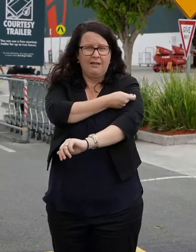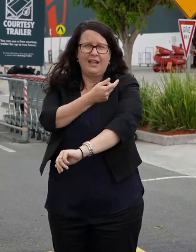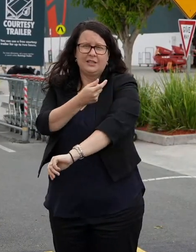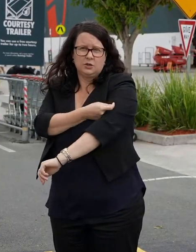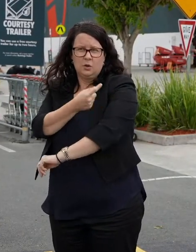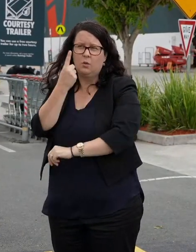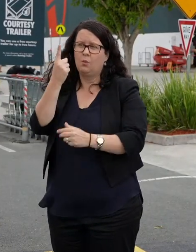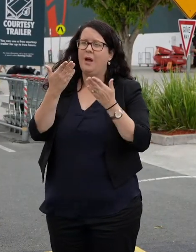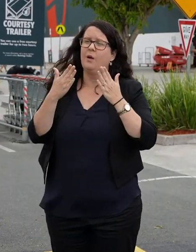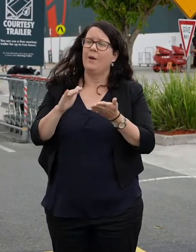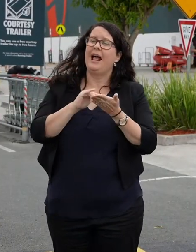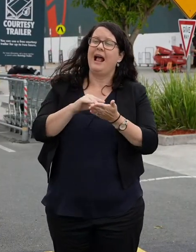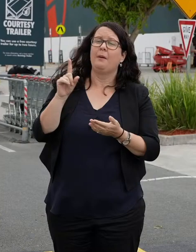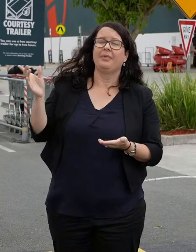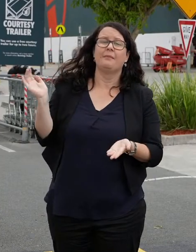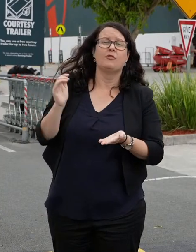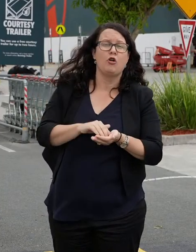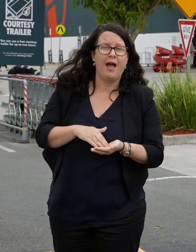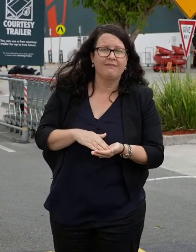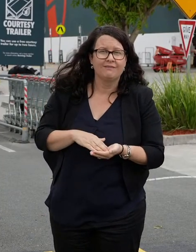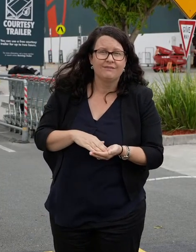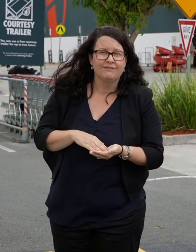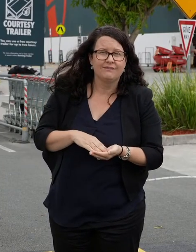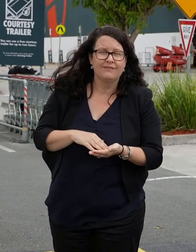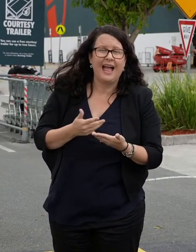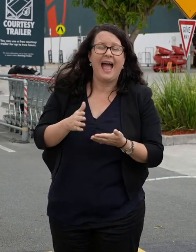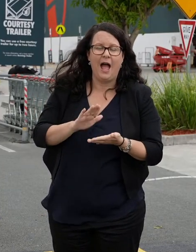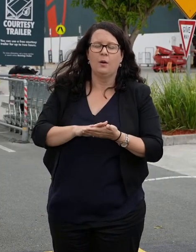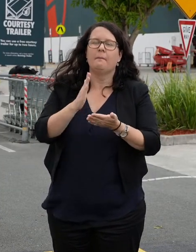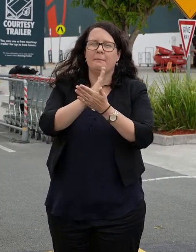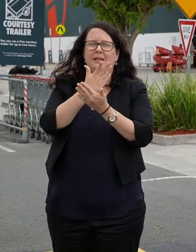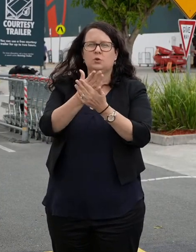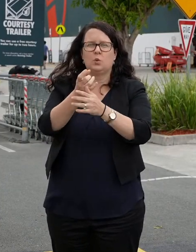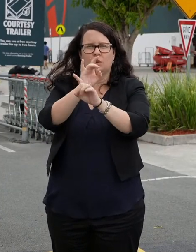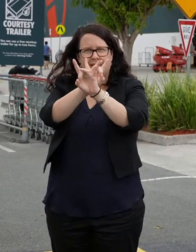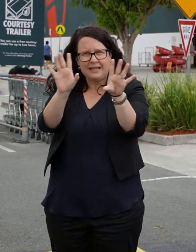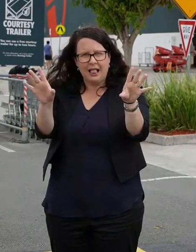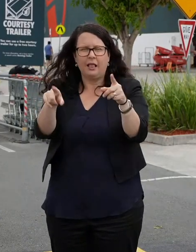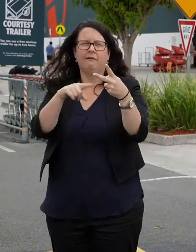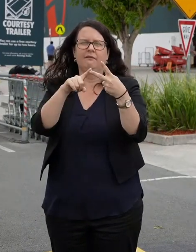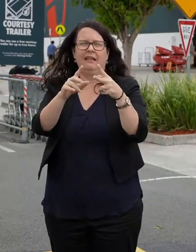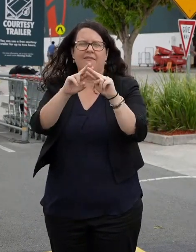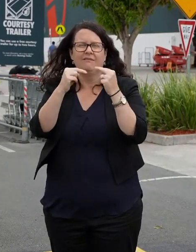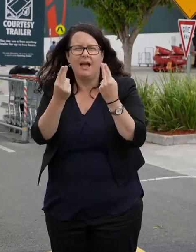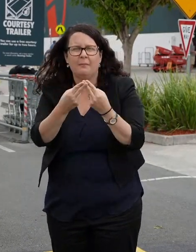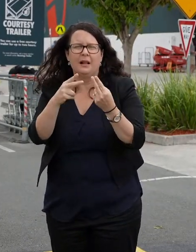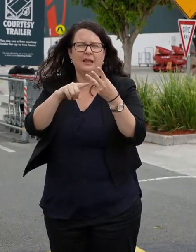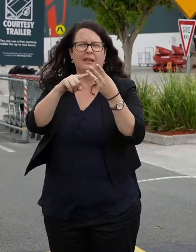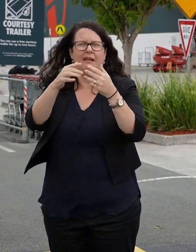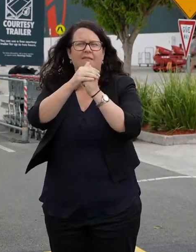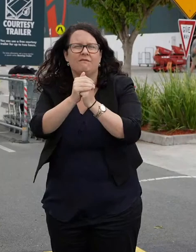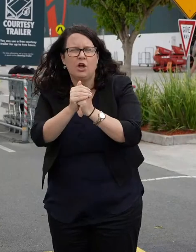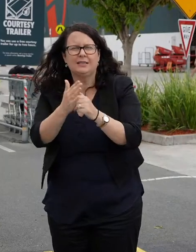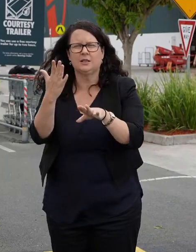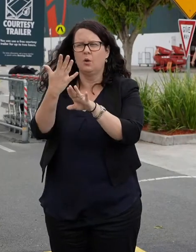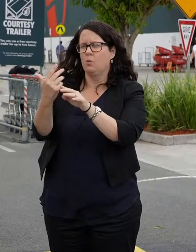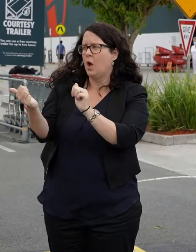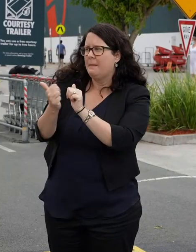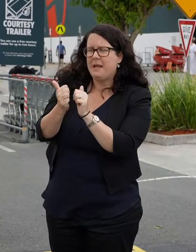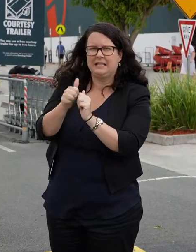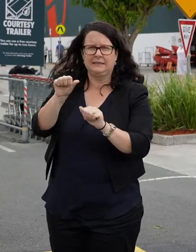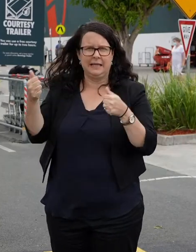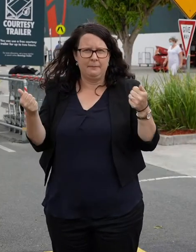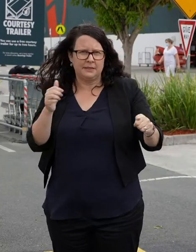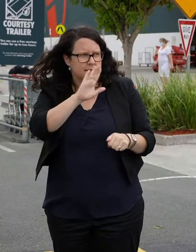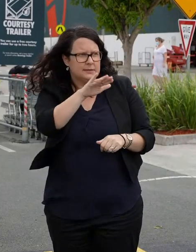way you can help them get here quicker, and that is to make sure you, your family, your friends, your work colleagues, your neighbours